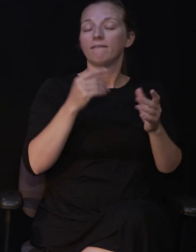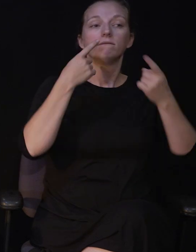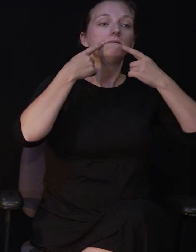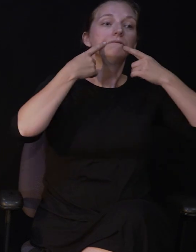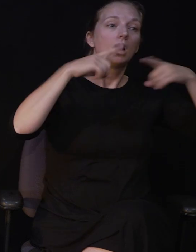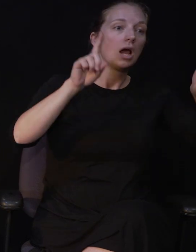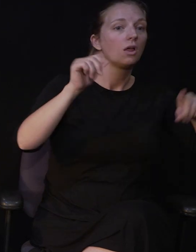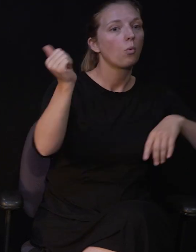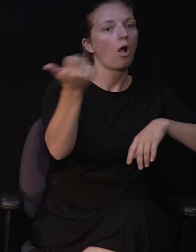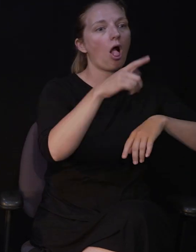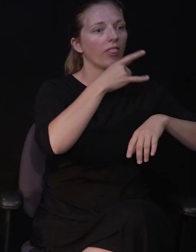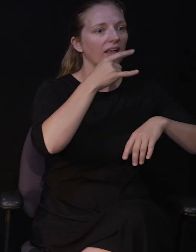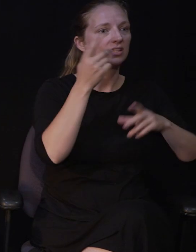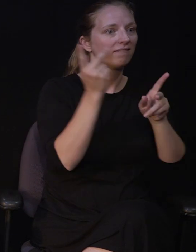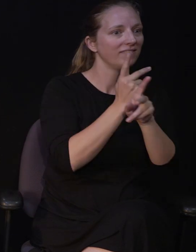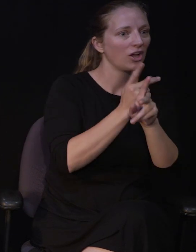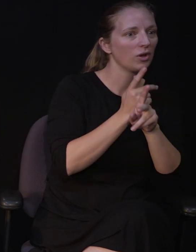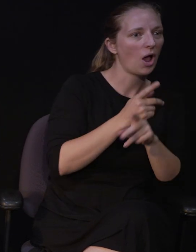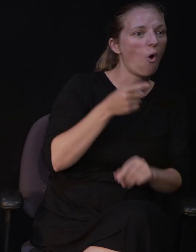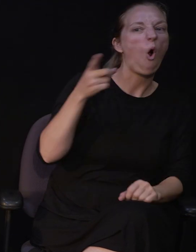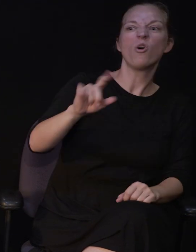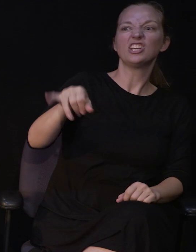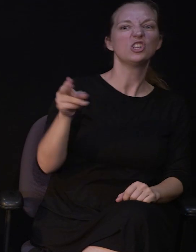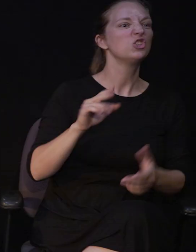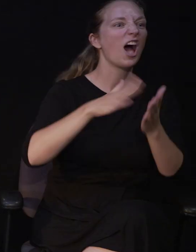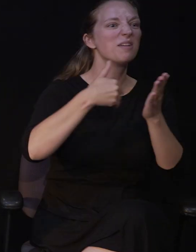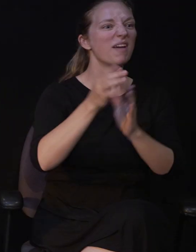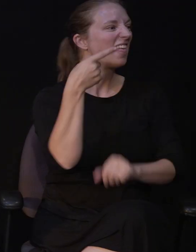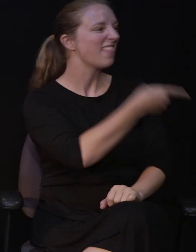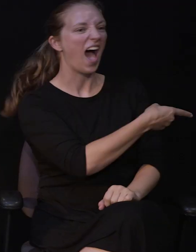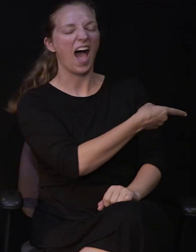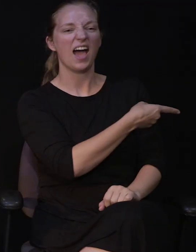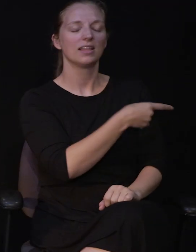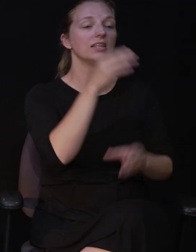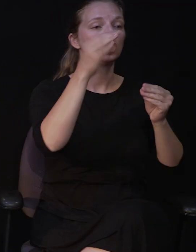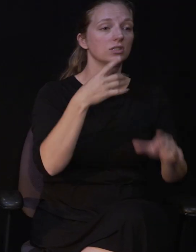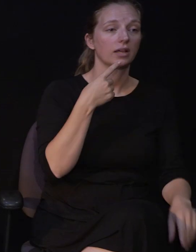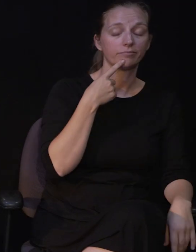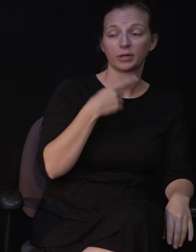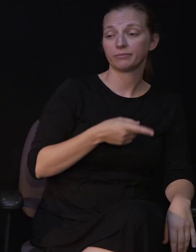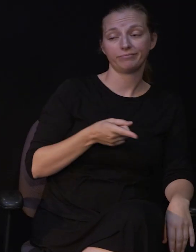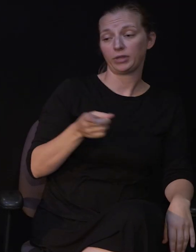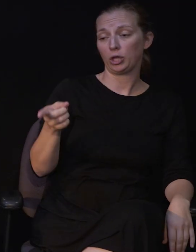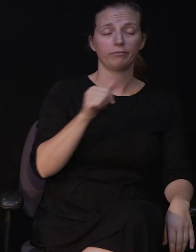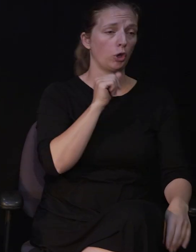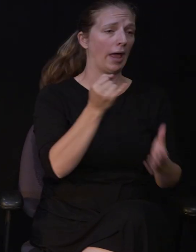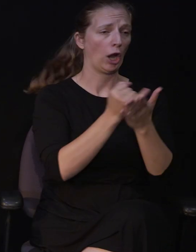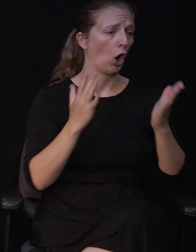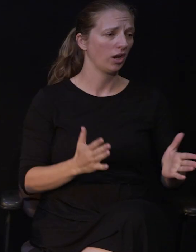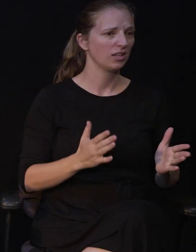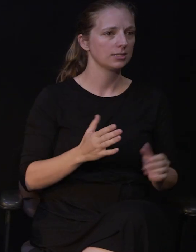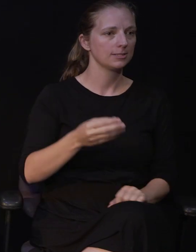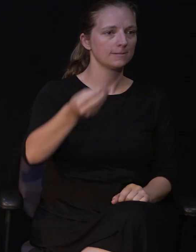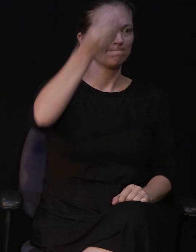finally, when all the kids had figured out who did, they knew that it was John that had painted that. And she'd say, well, you're no artist. And that stuck